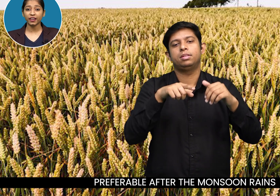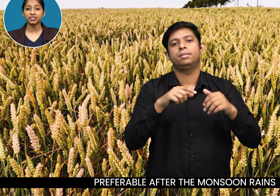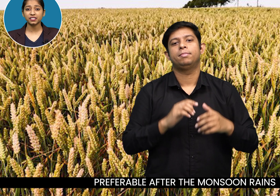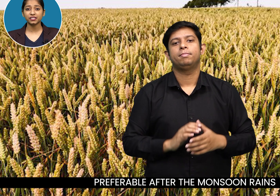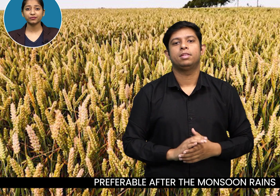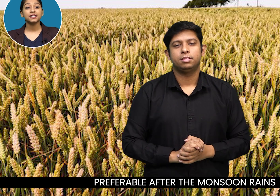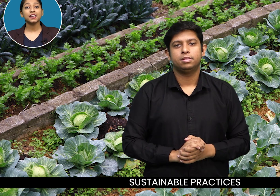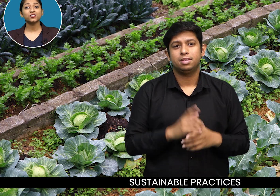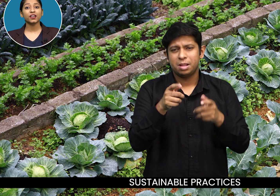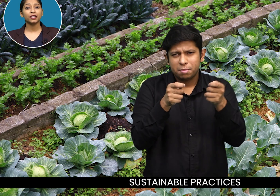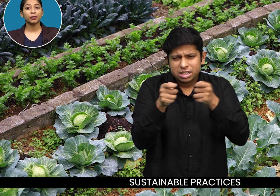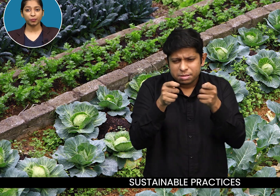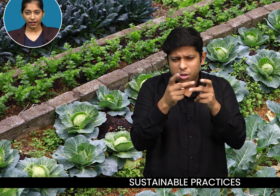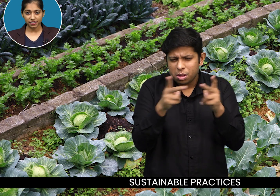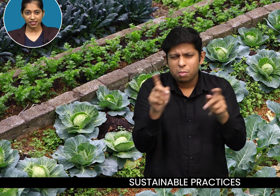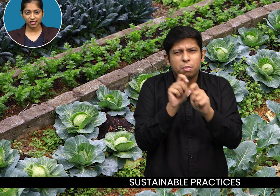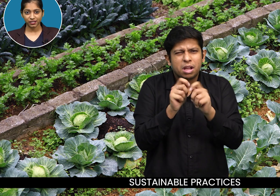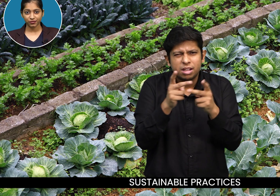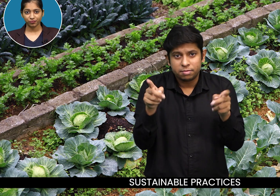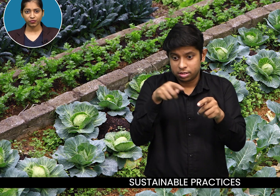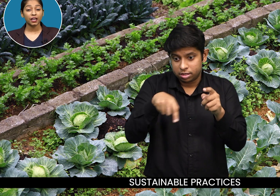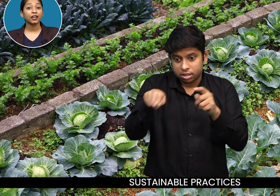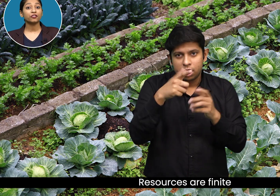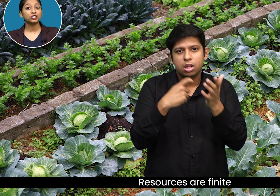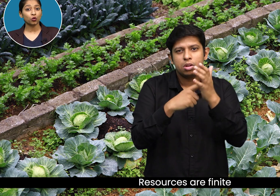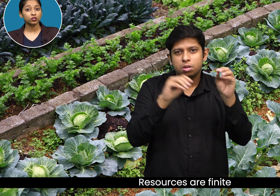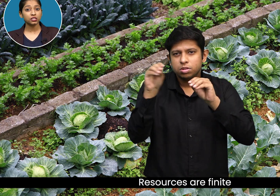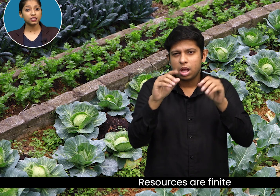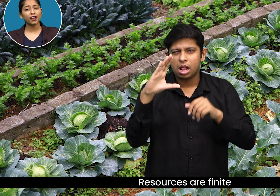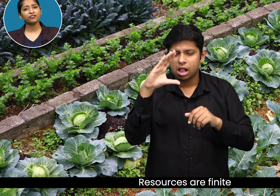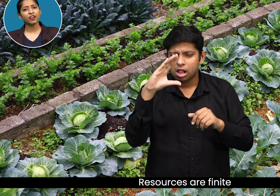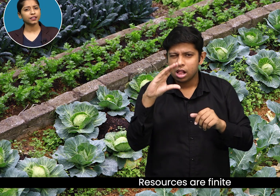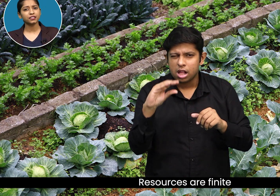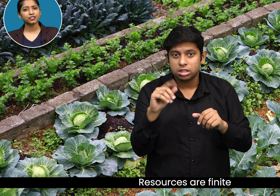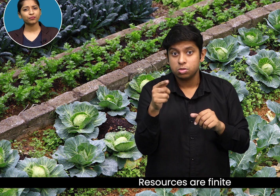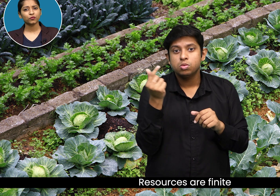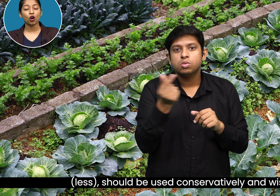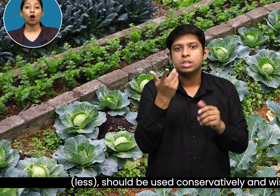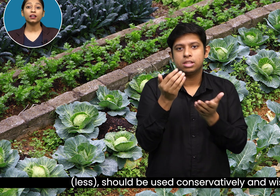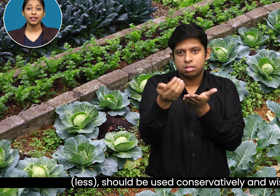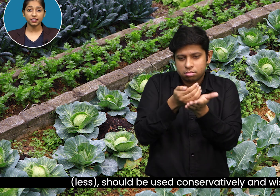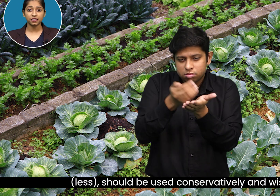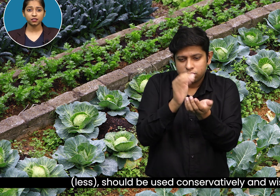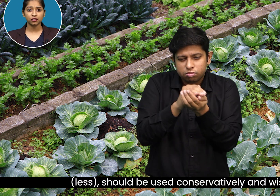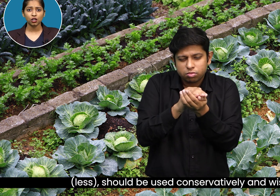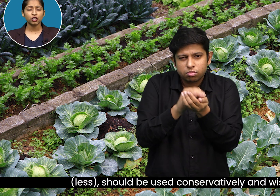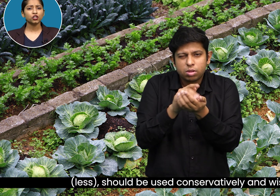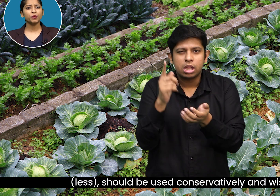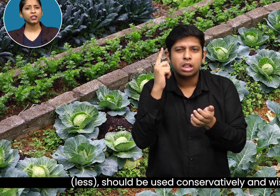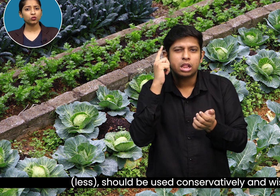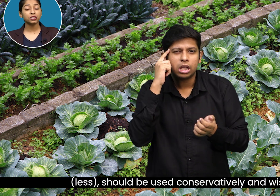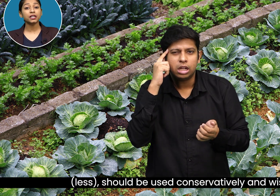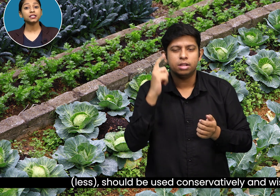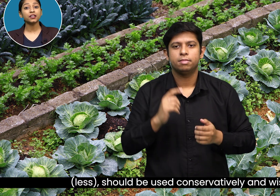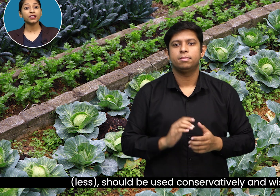monsoon rains. Sustainable practices. Resources are finite or less, should